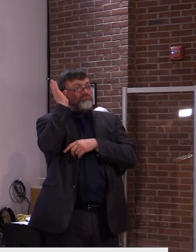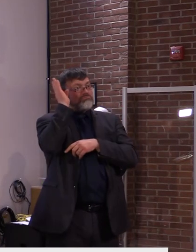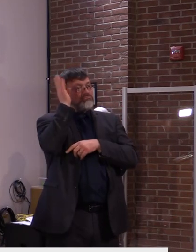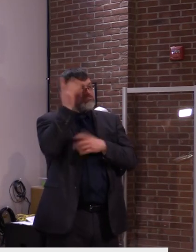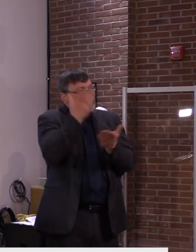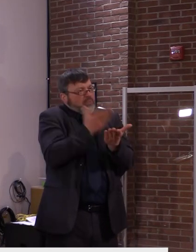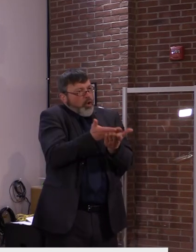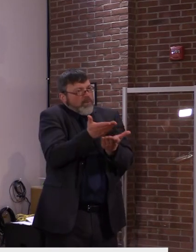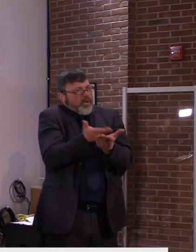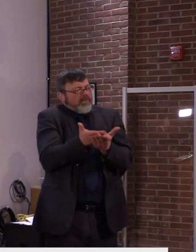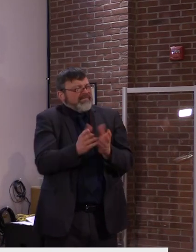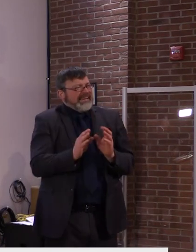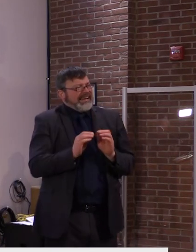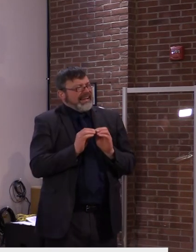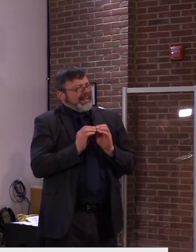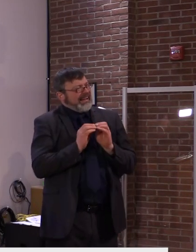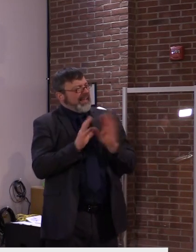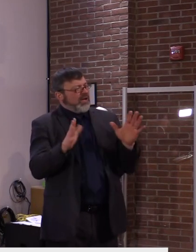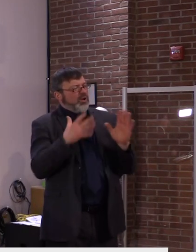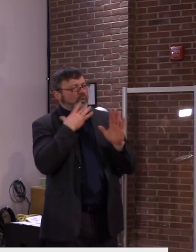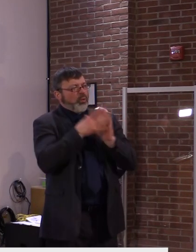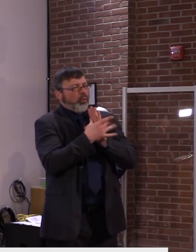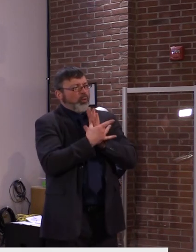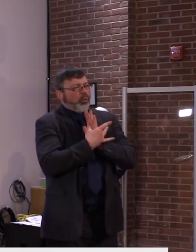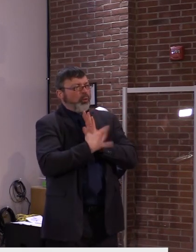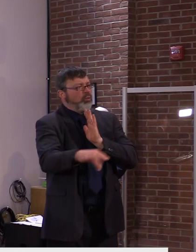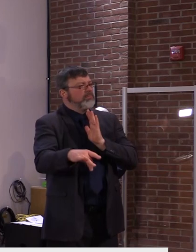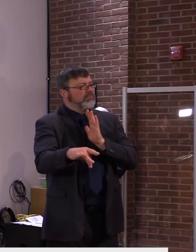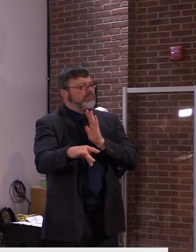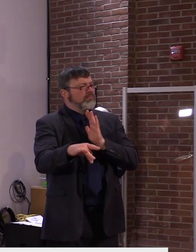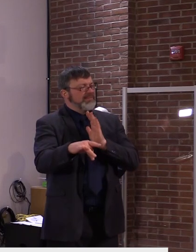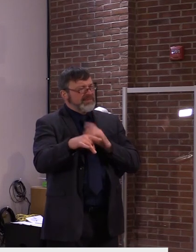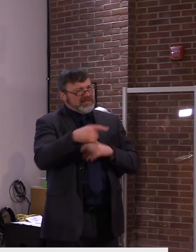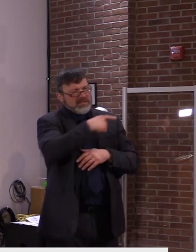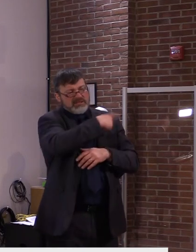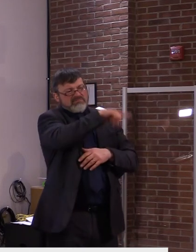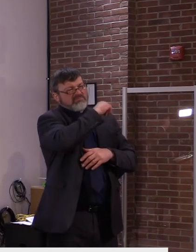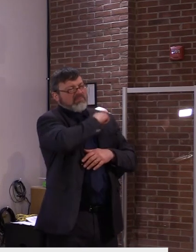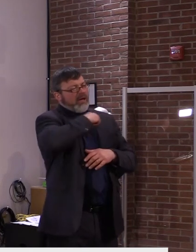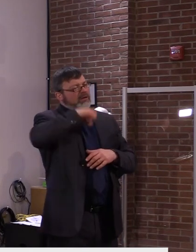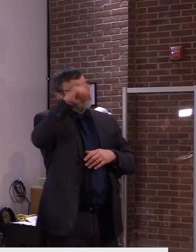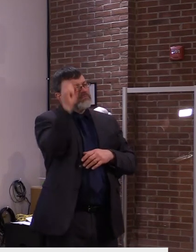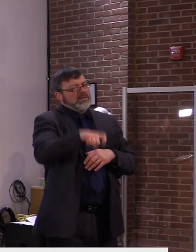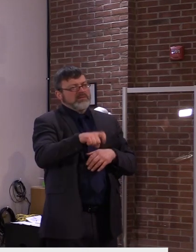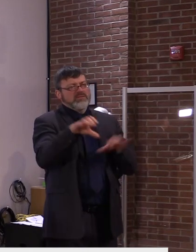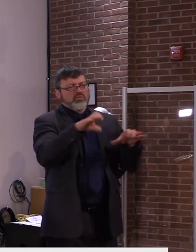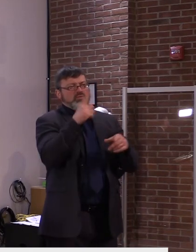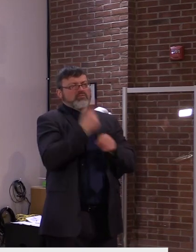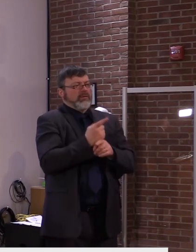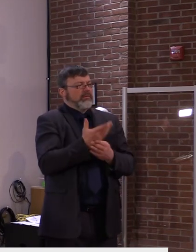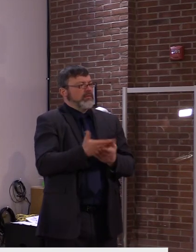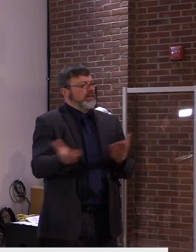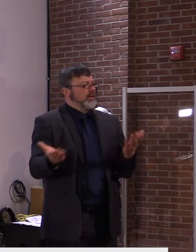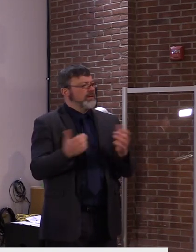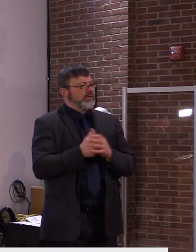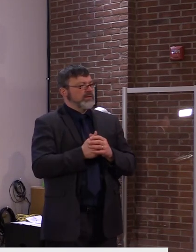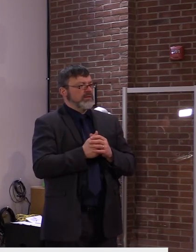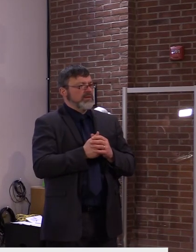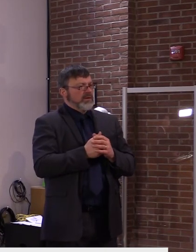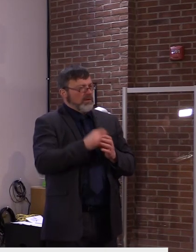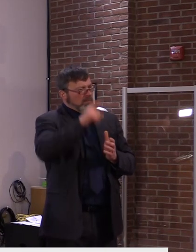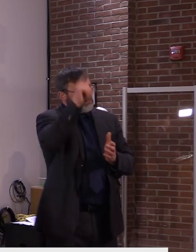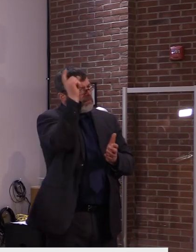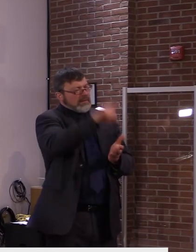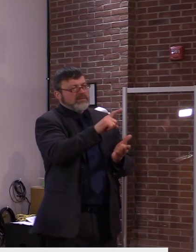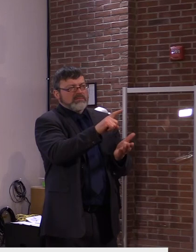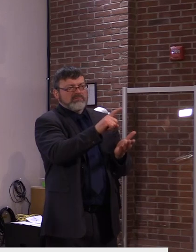clear that they have to do the right thing. They have to impeach the president, the former president, because if we don't,